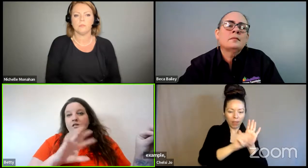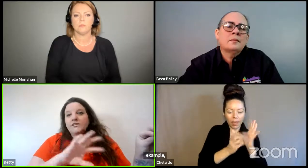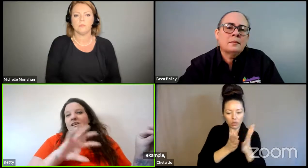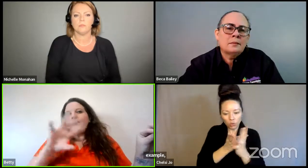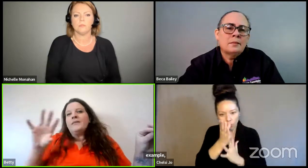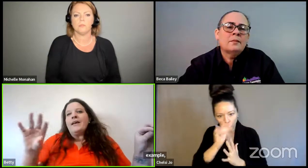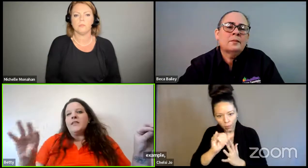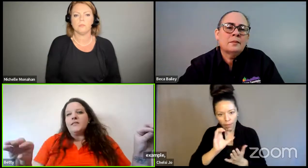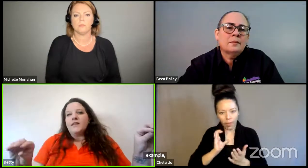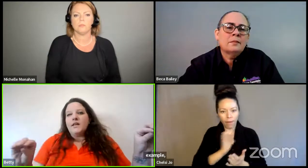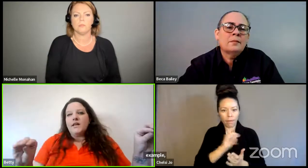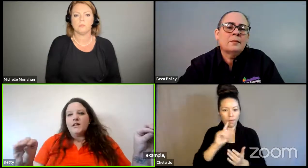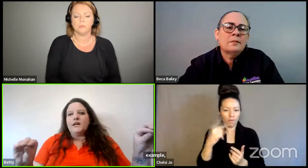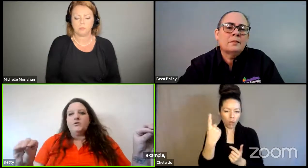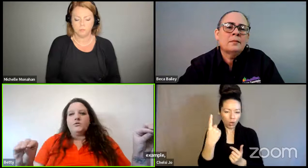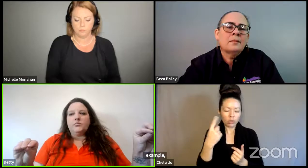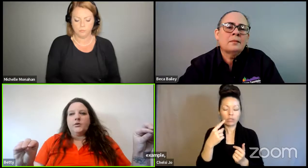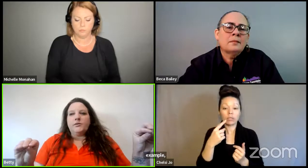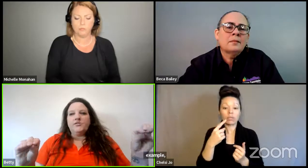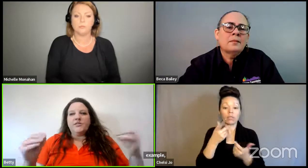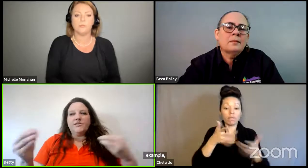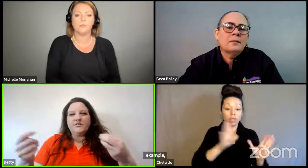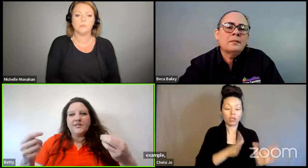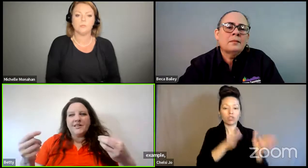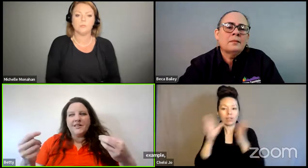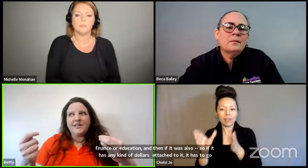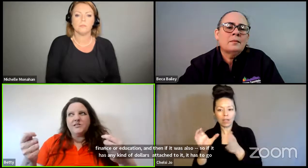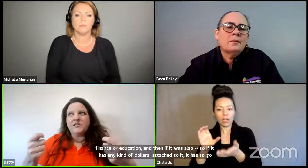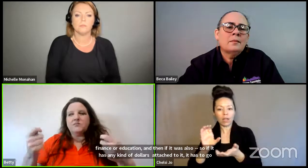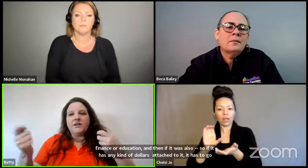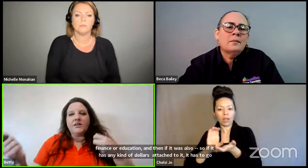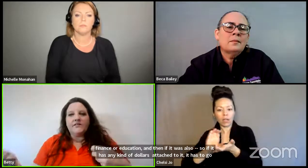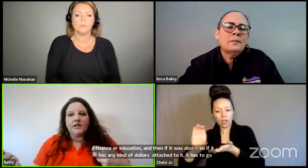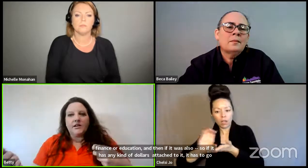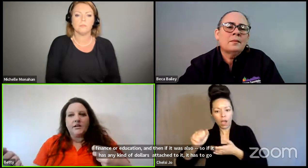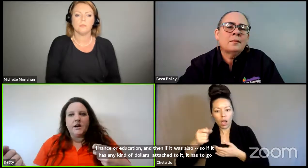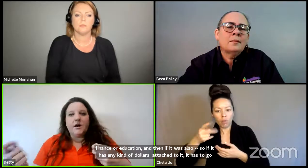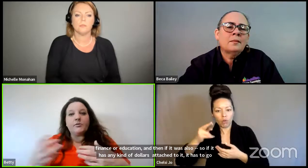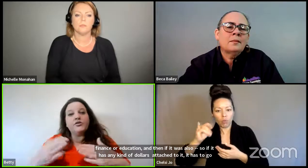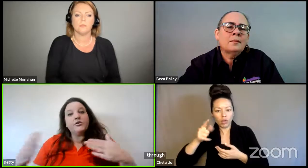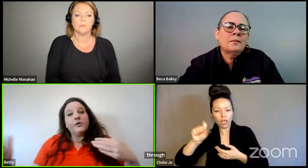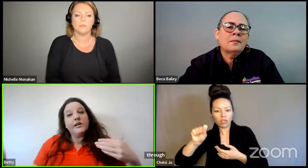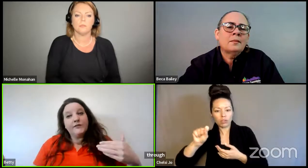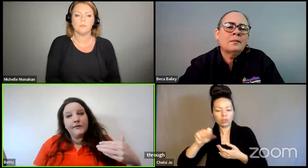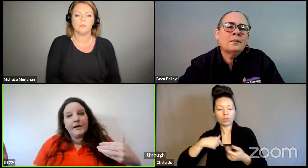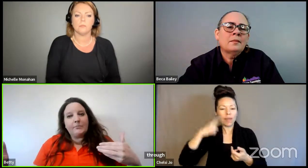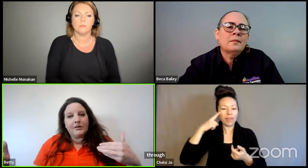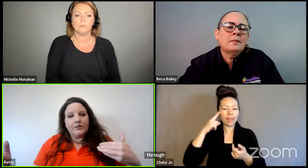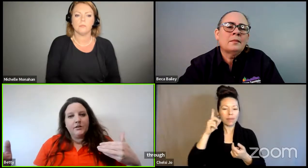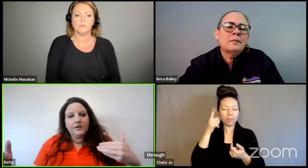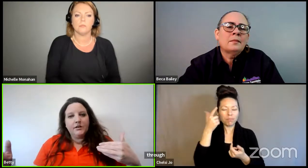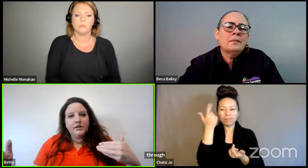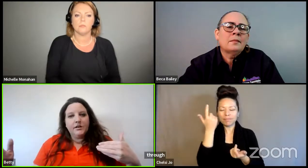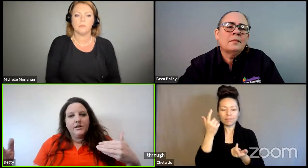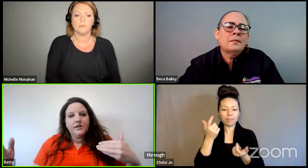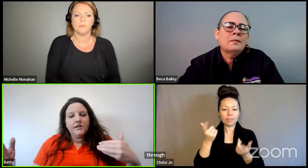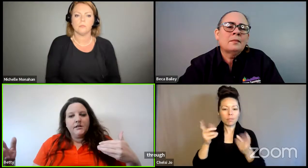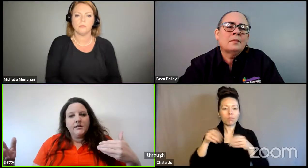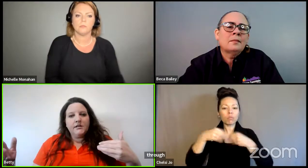committees first. And then it goes to appropriations. So I think it's just about giving opportunity for that bill